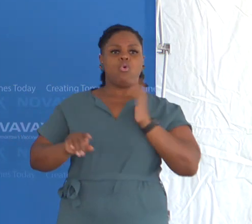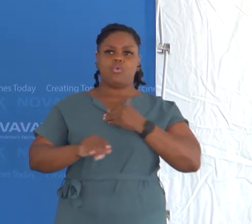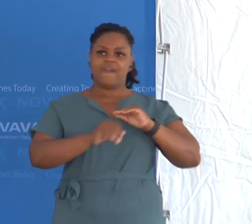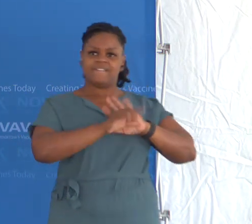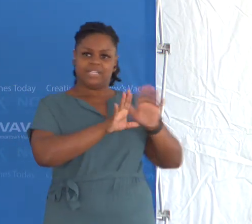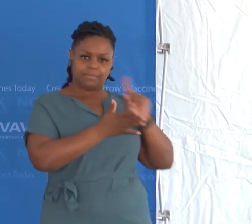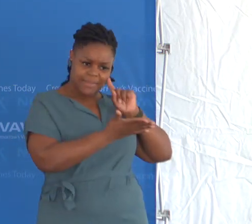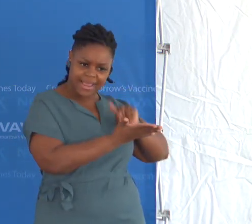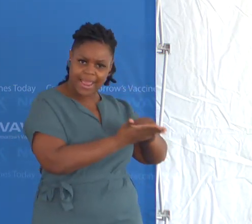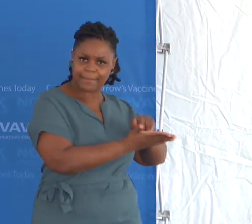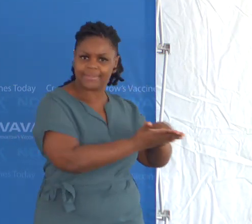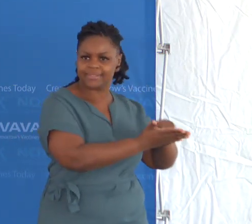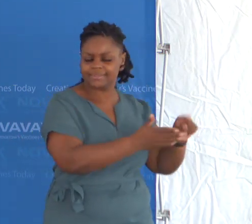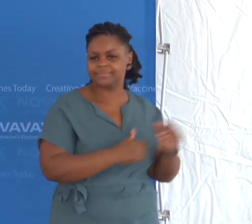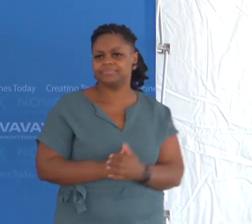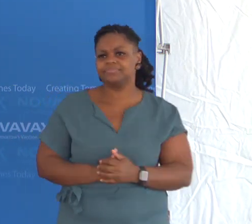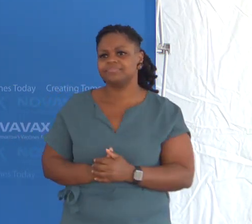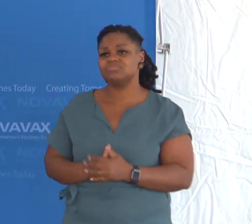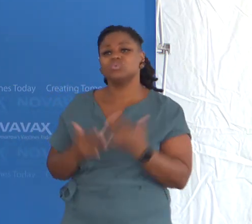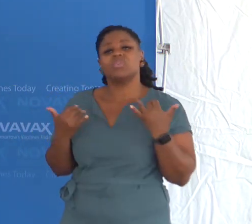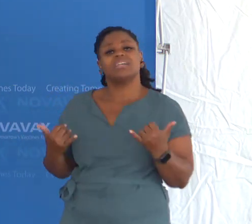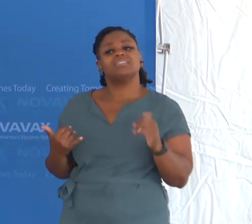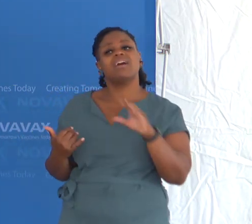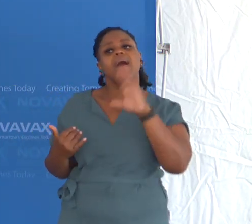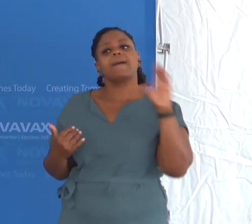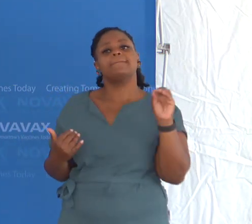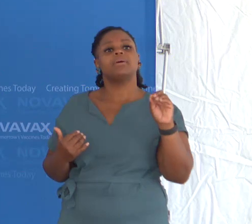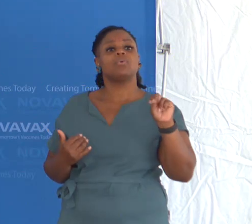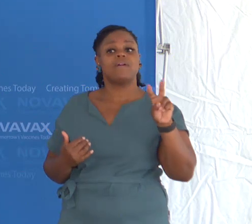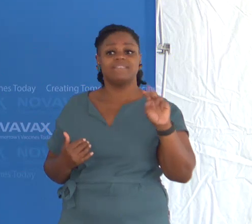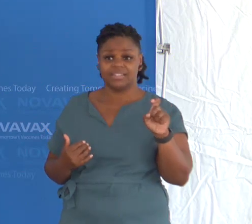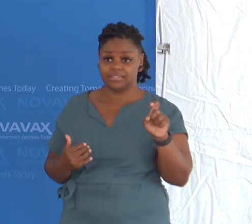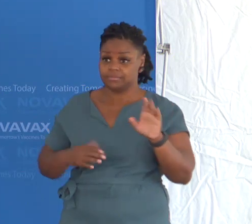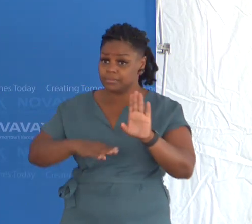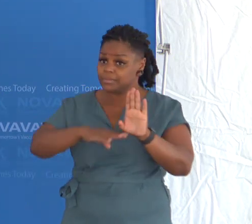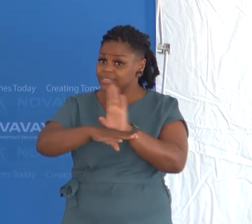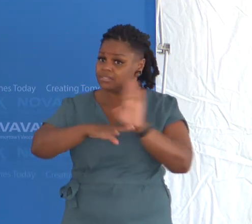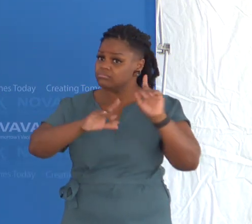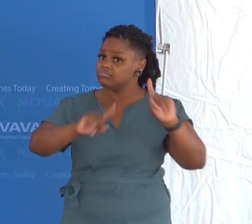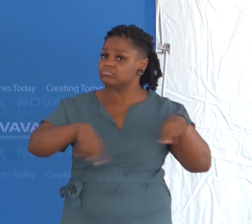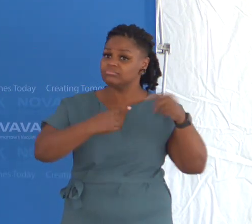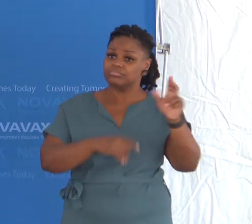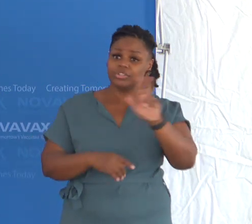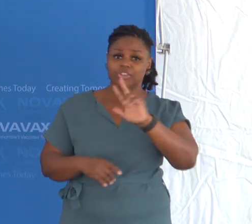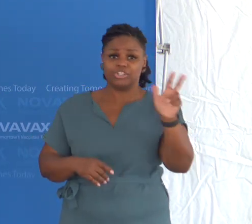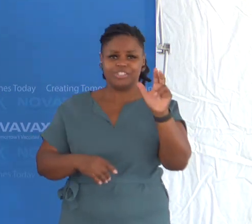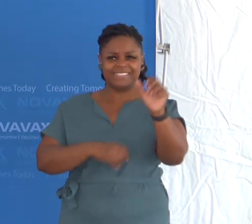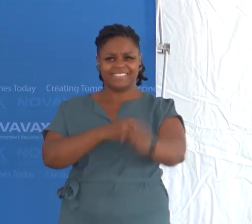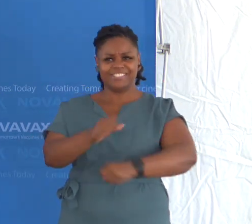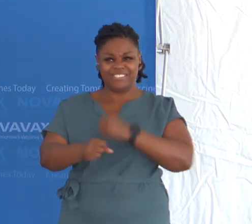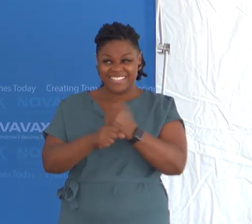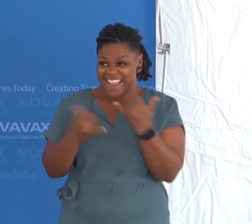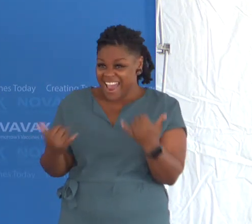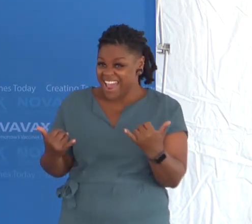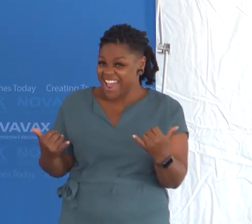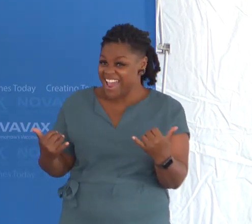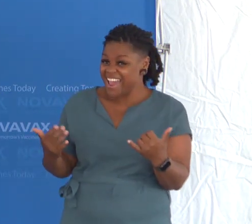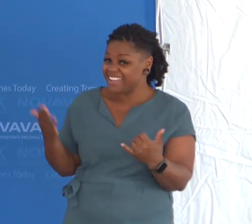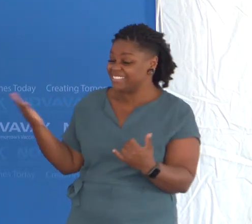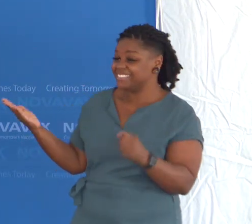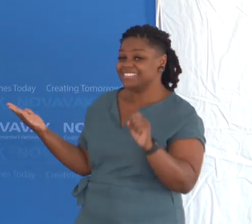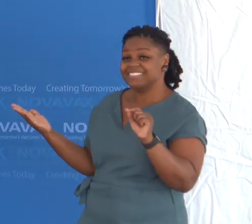Novavax, which has been in business for more than 30 years, and as Stan said, now employs 300